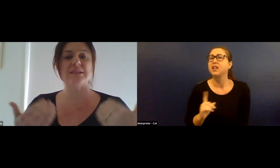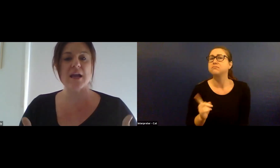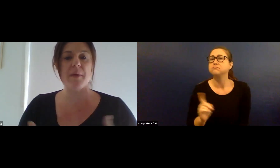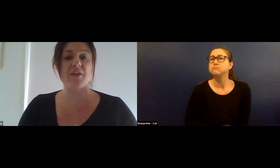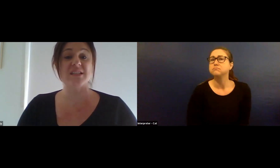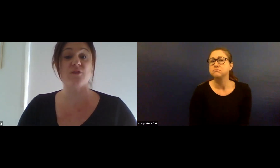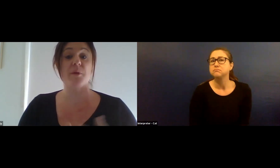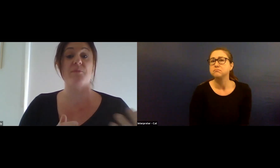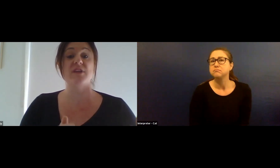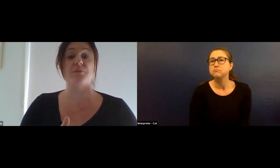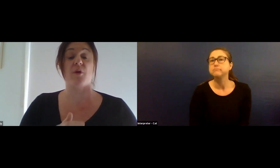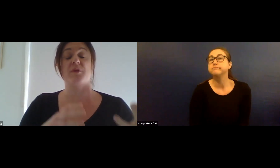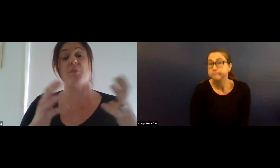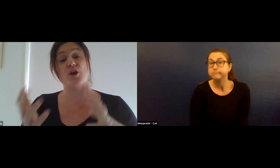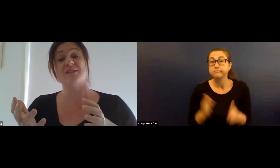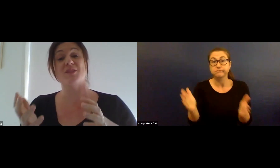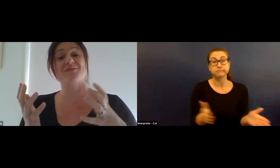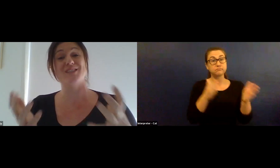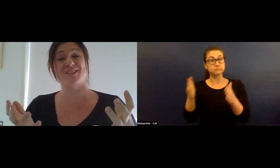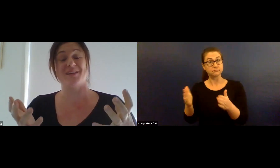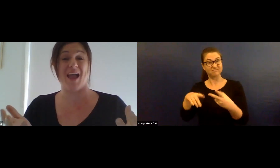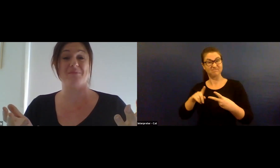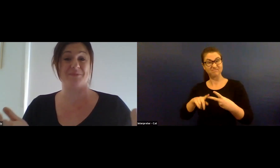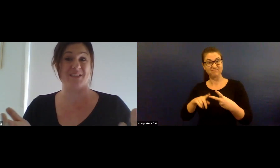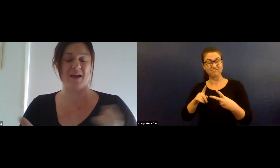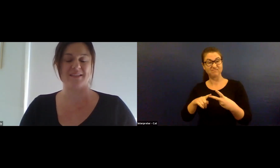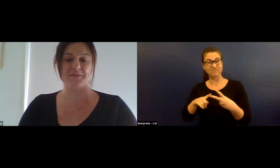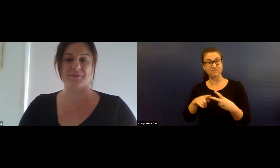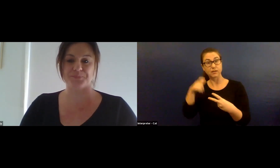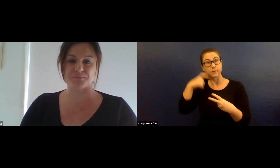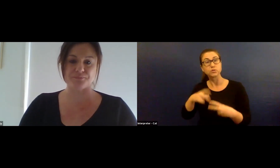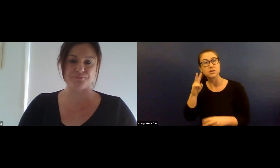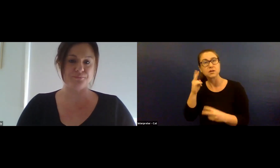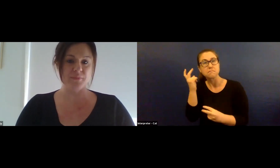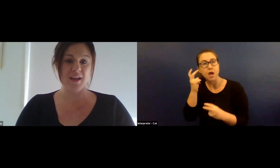So let's think about this from the person with the vision impairment perspective.